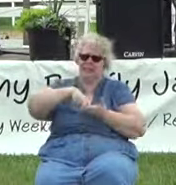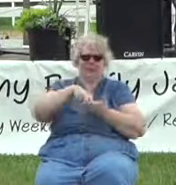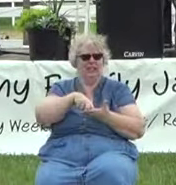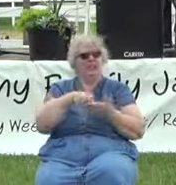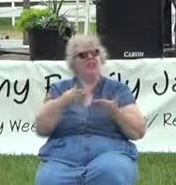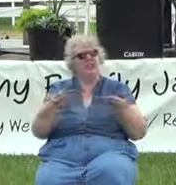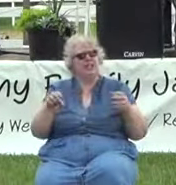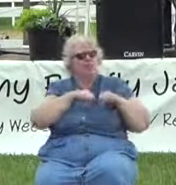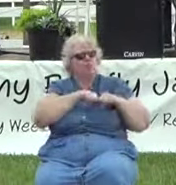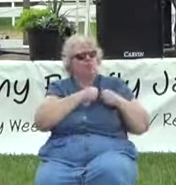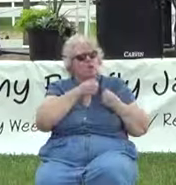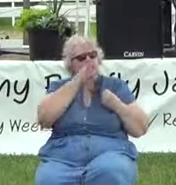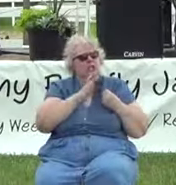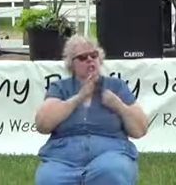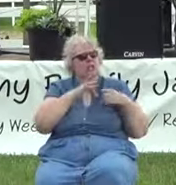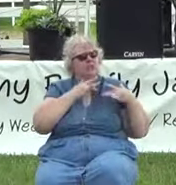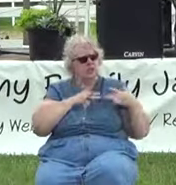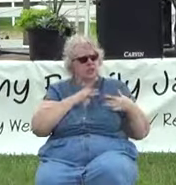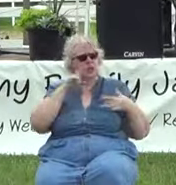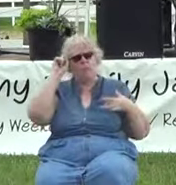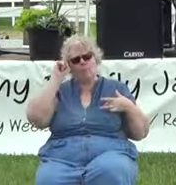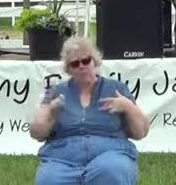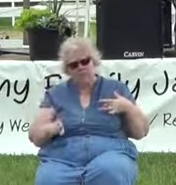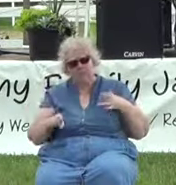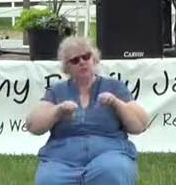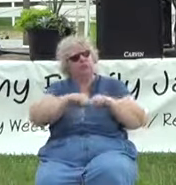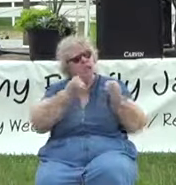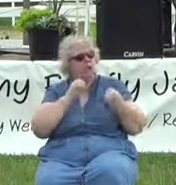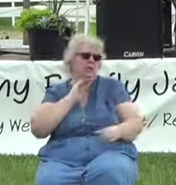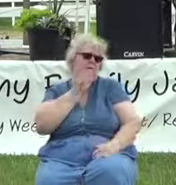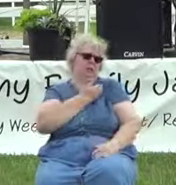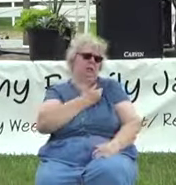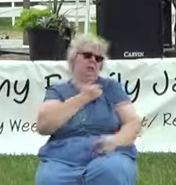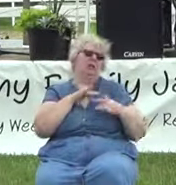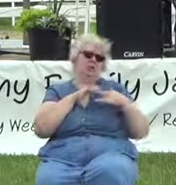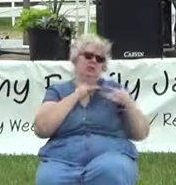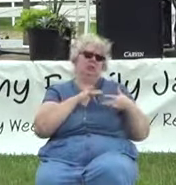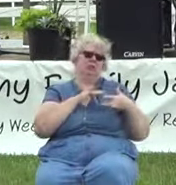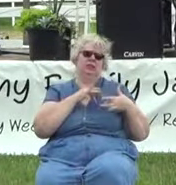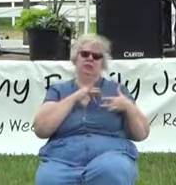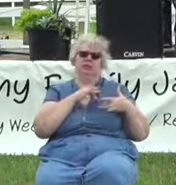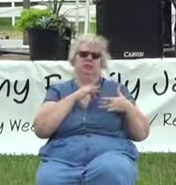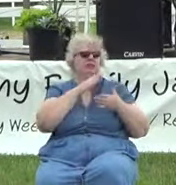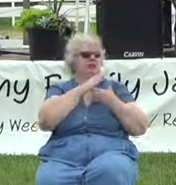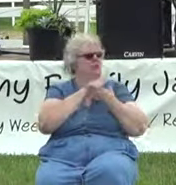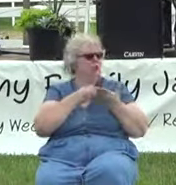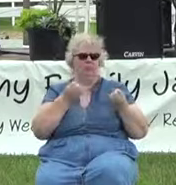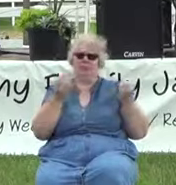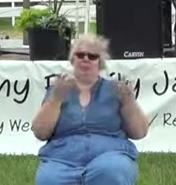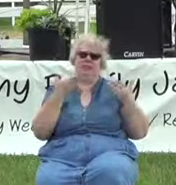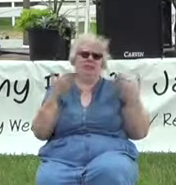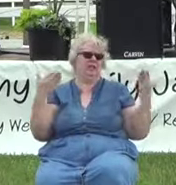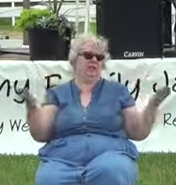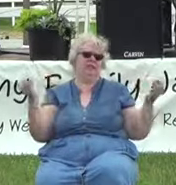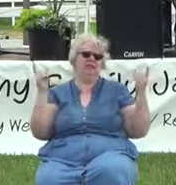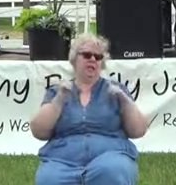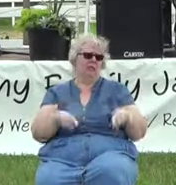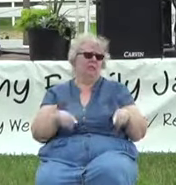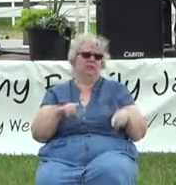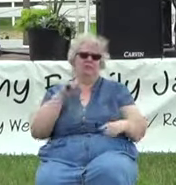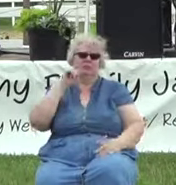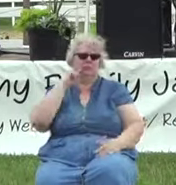God's heart has to break our heart. There are so many things going on in our land. We've even got some serious